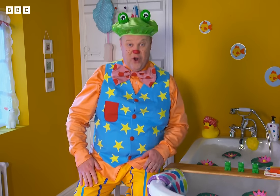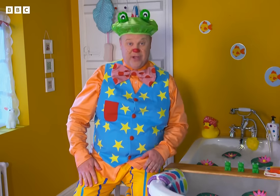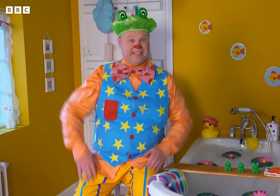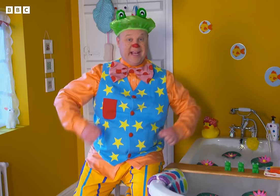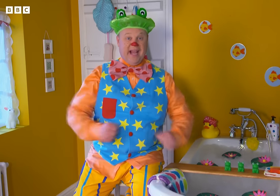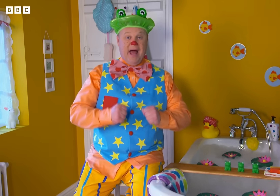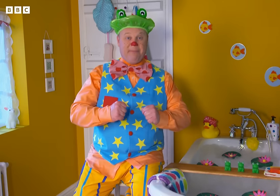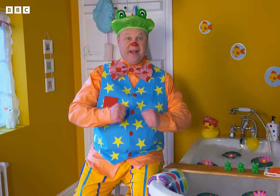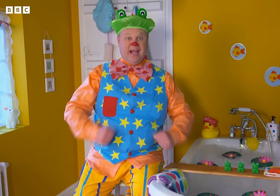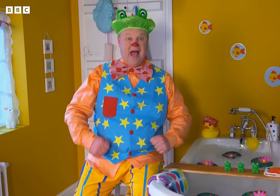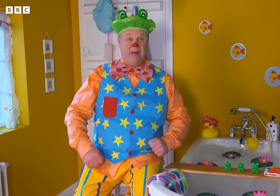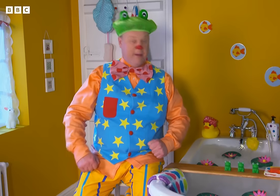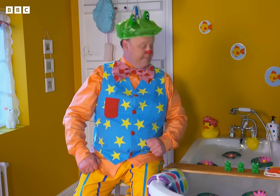frogs. Glub, glub!